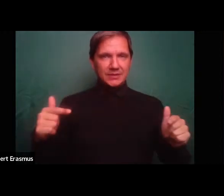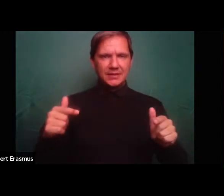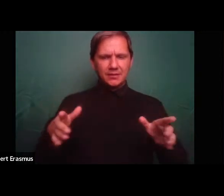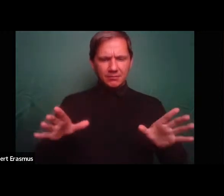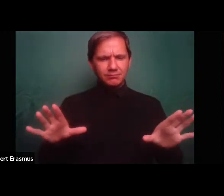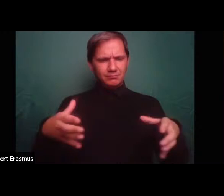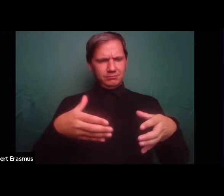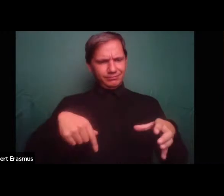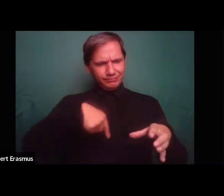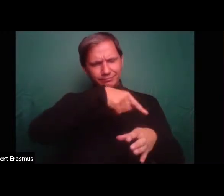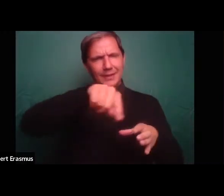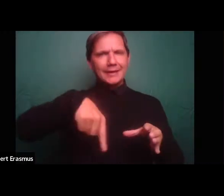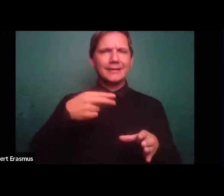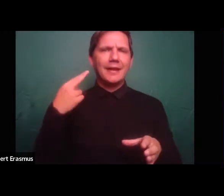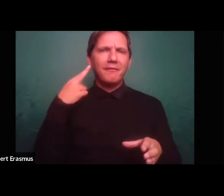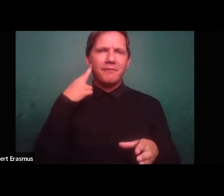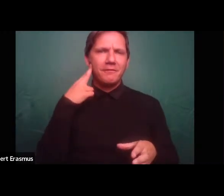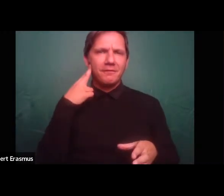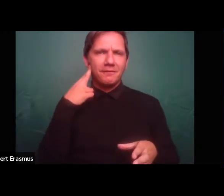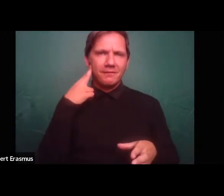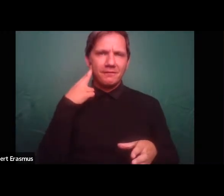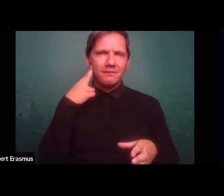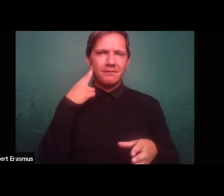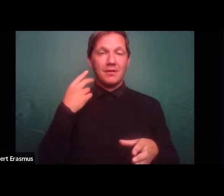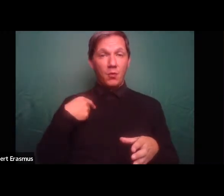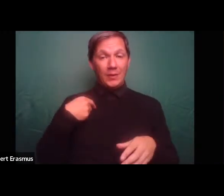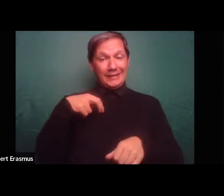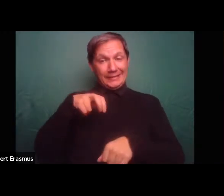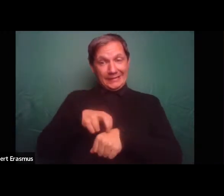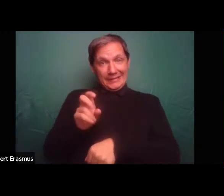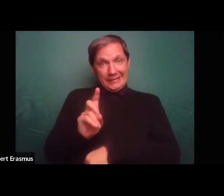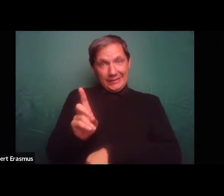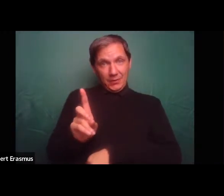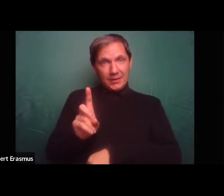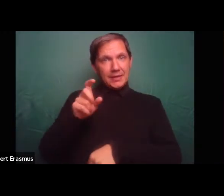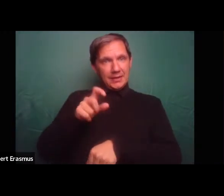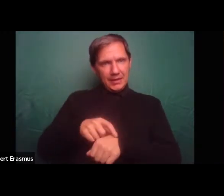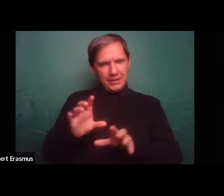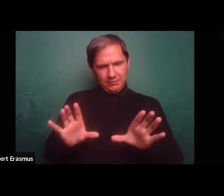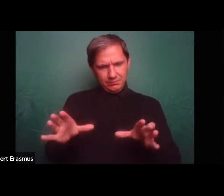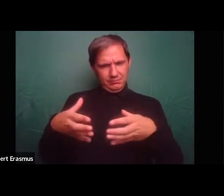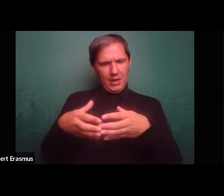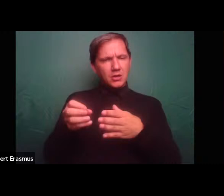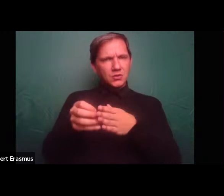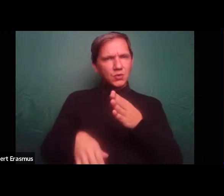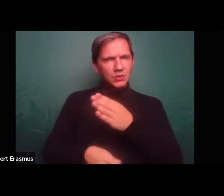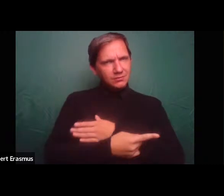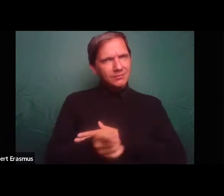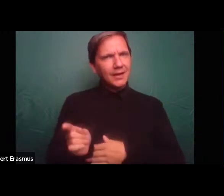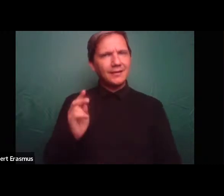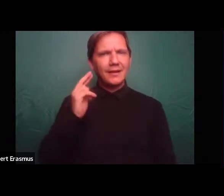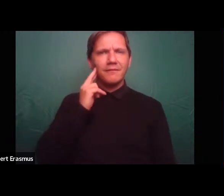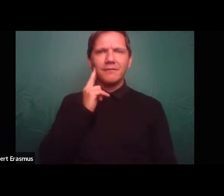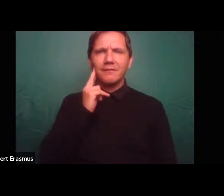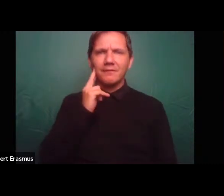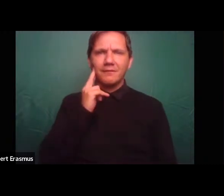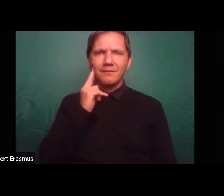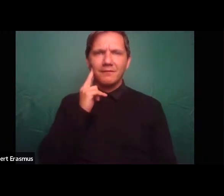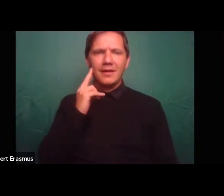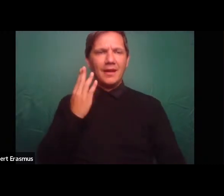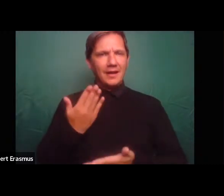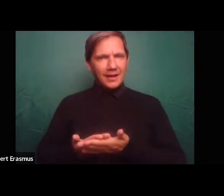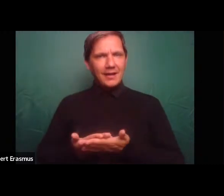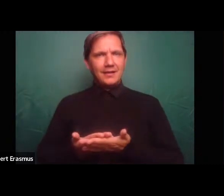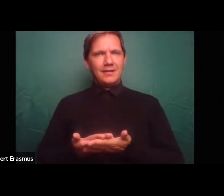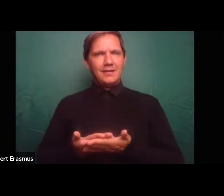What we need in order to be inclusive is a cohort of students. So that there is